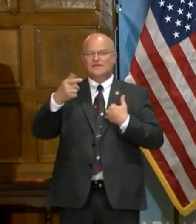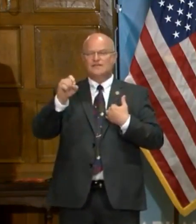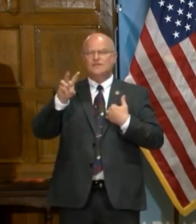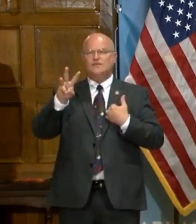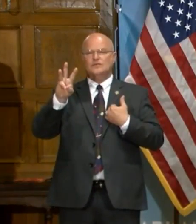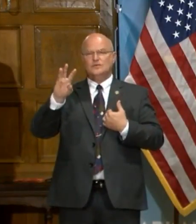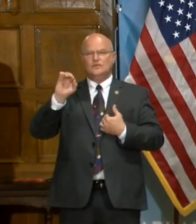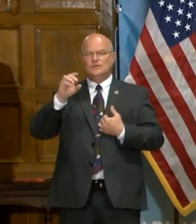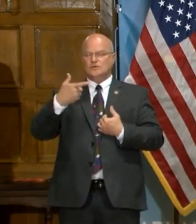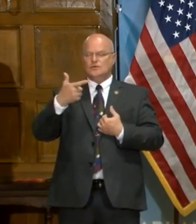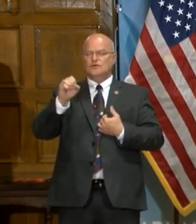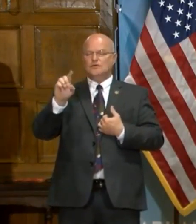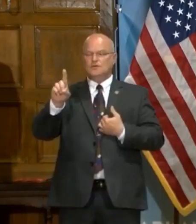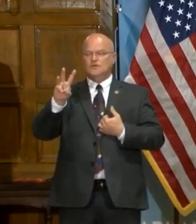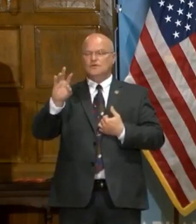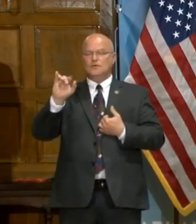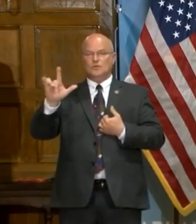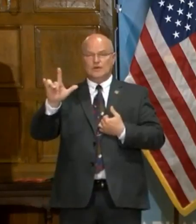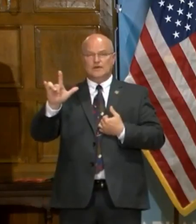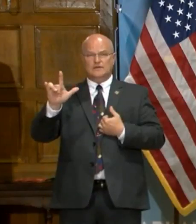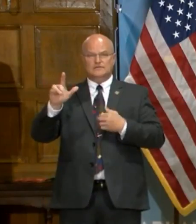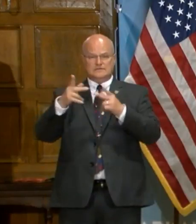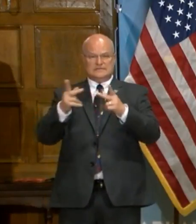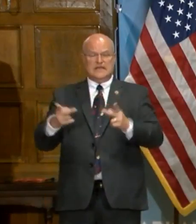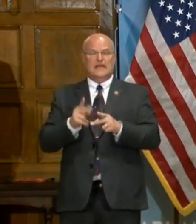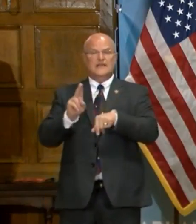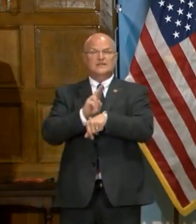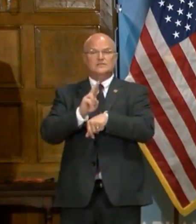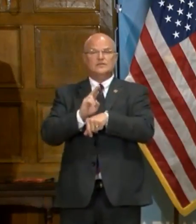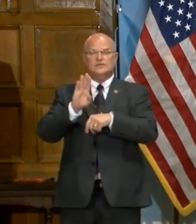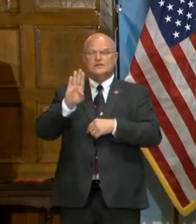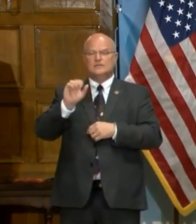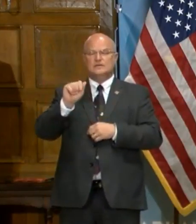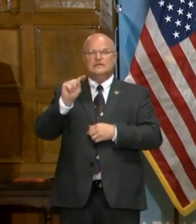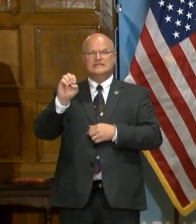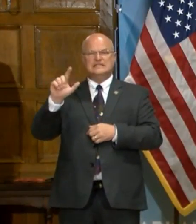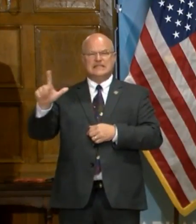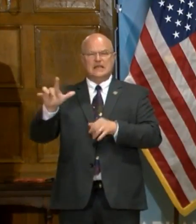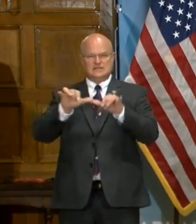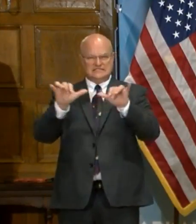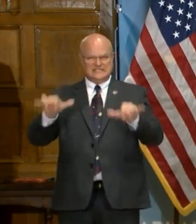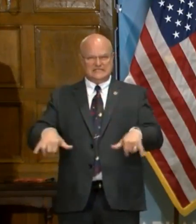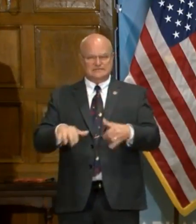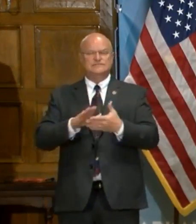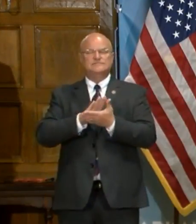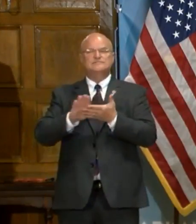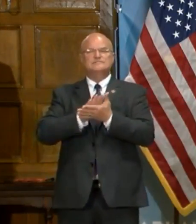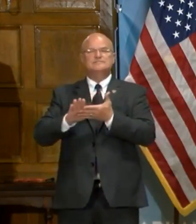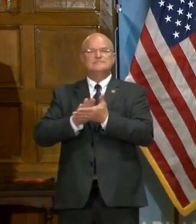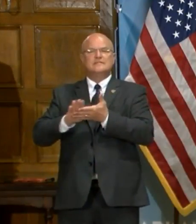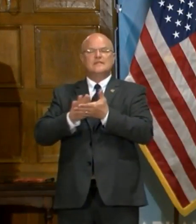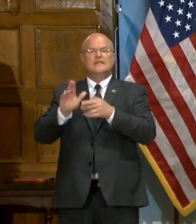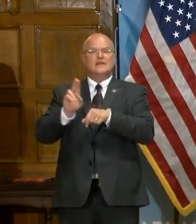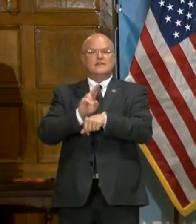Goodwill Industries site, and this is using the Battelle processing system. They